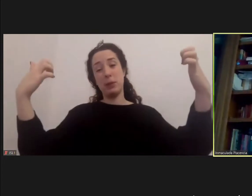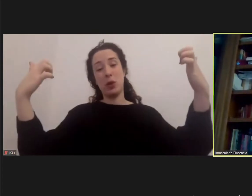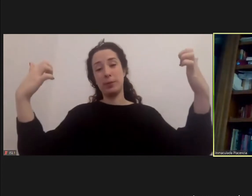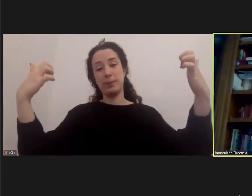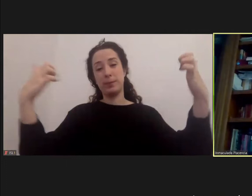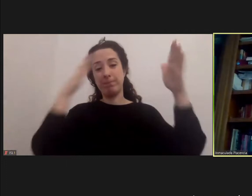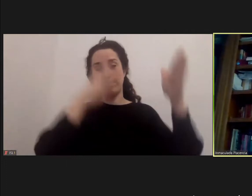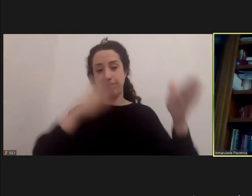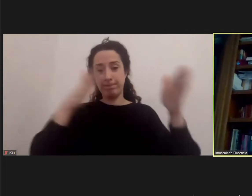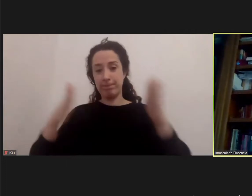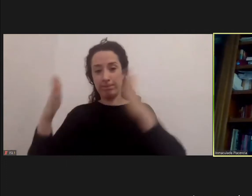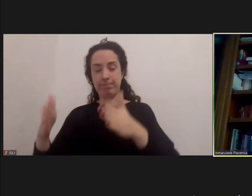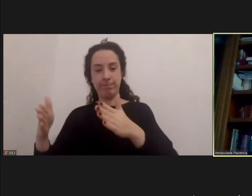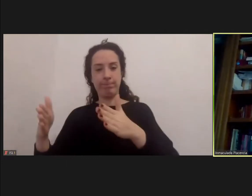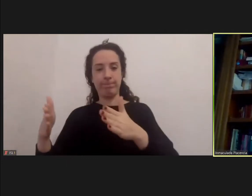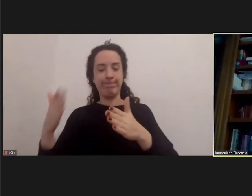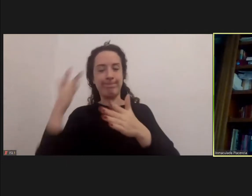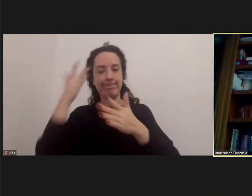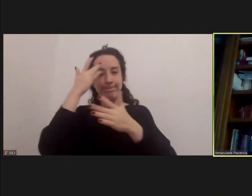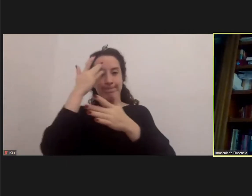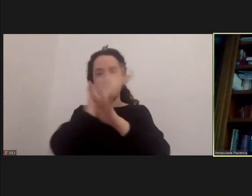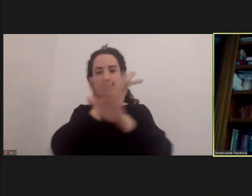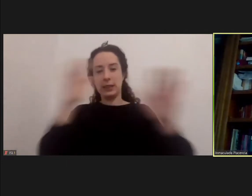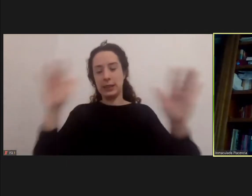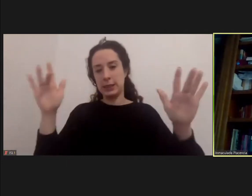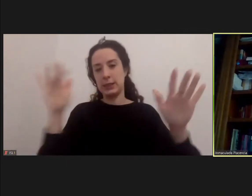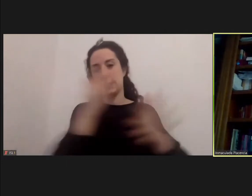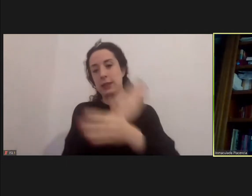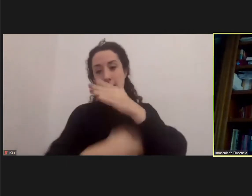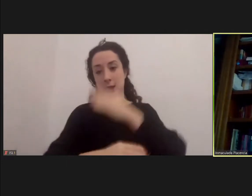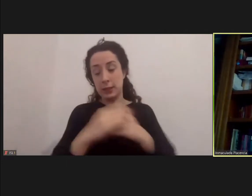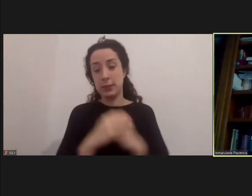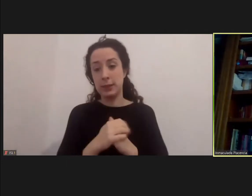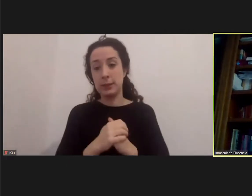with accessibility will be using, will be